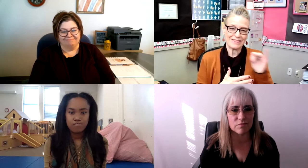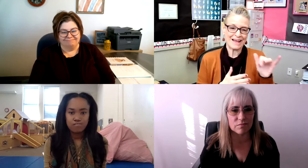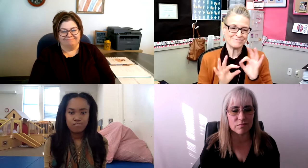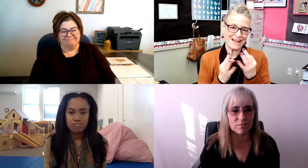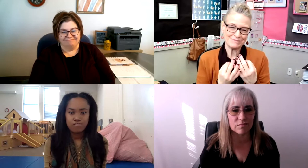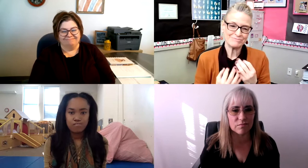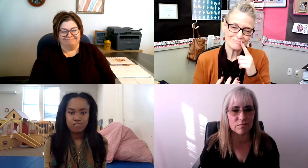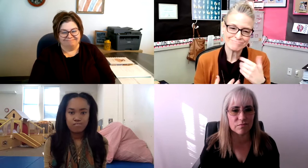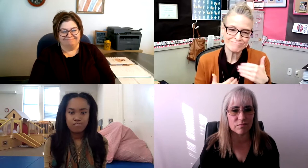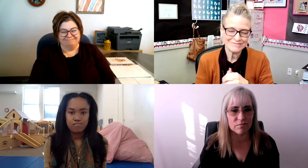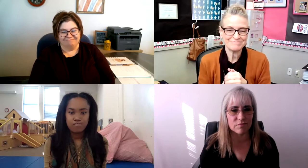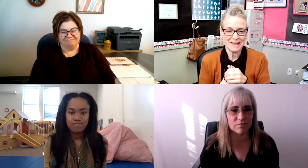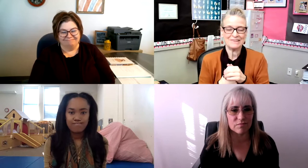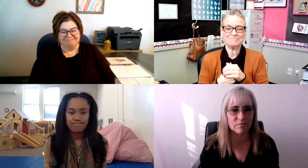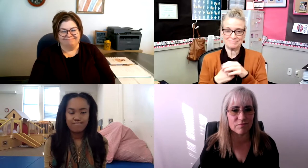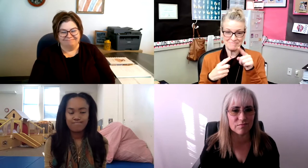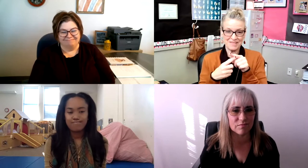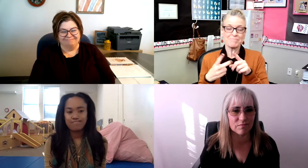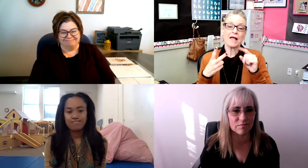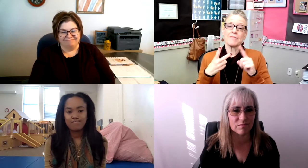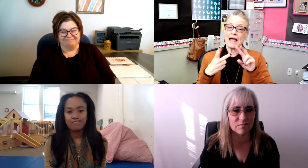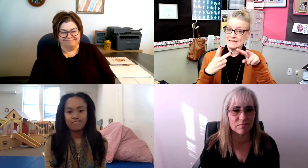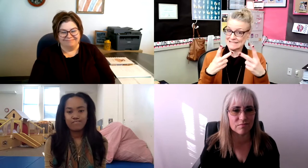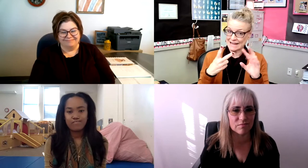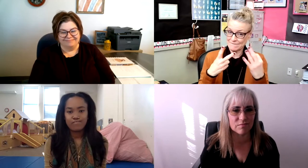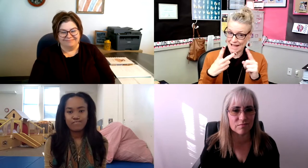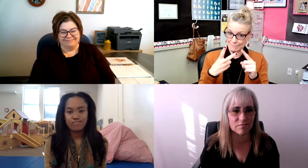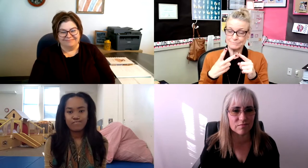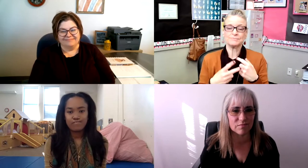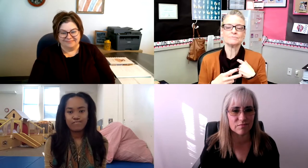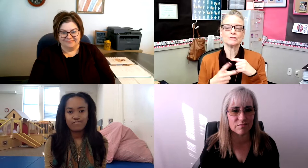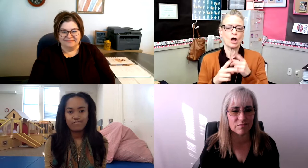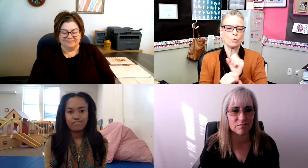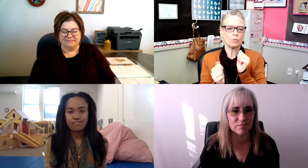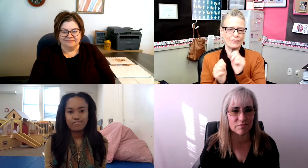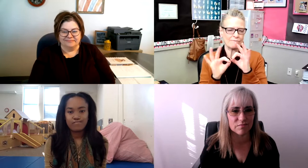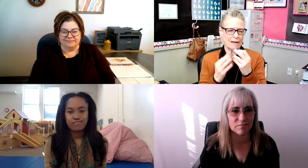So now that they can have conversations, that it's just really,